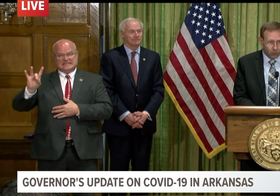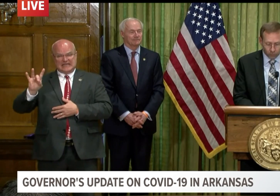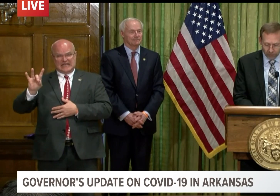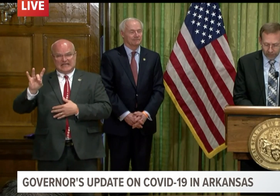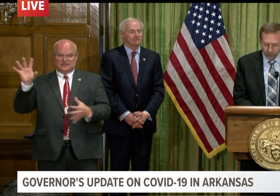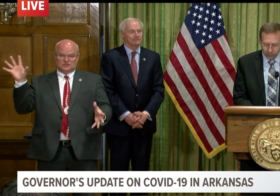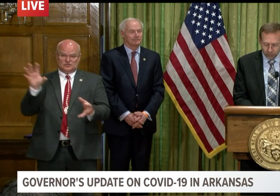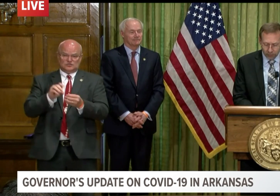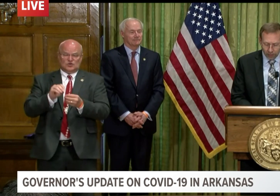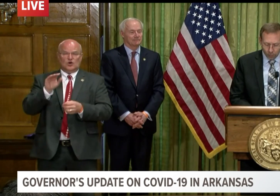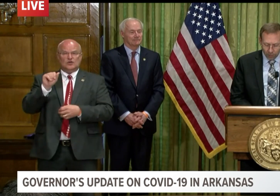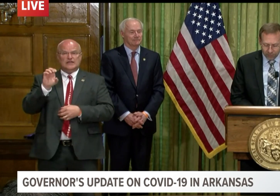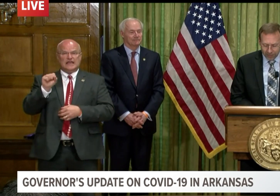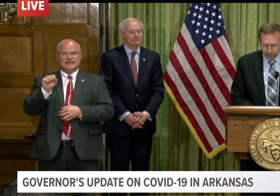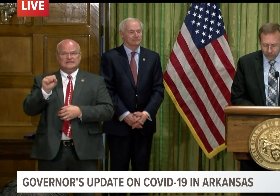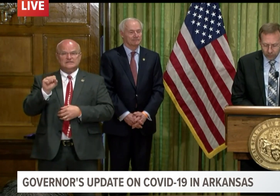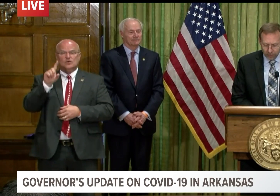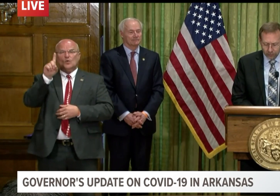3,568 total cases,